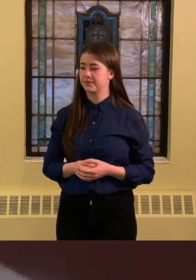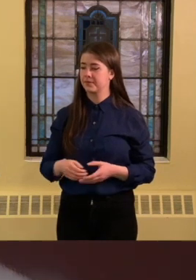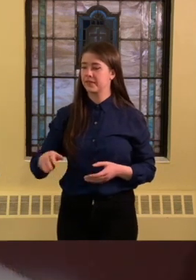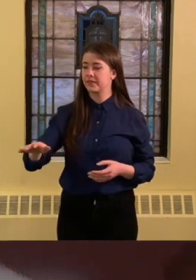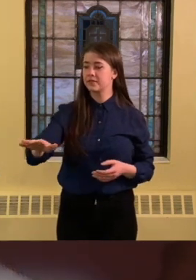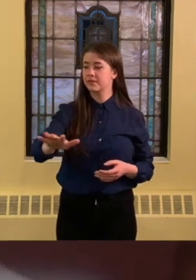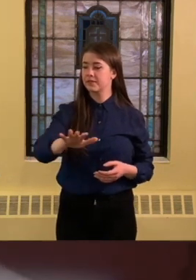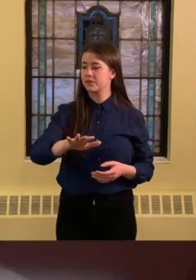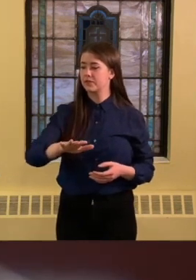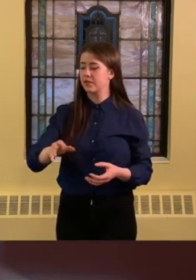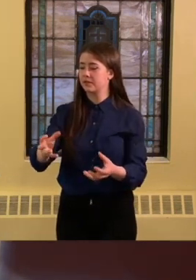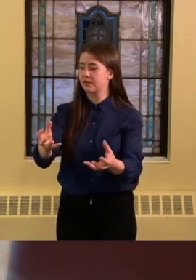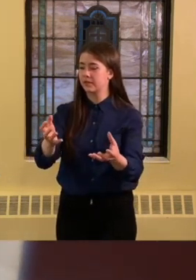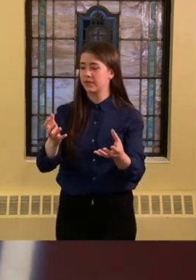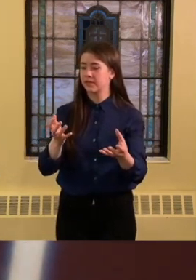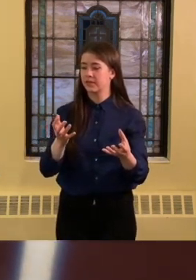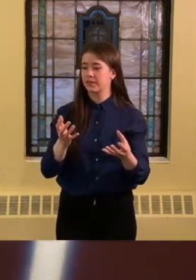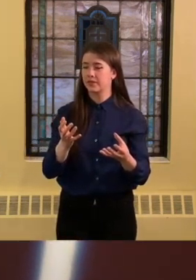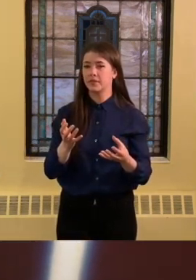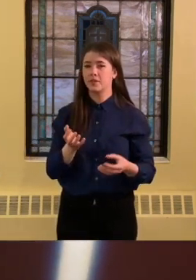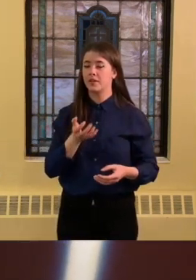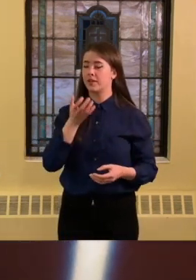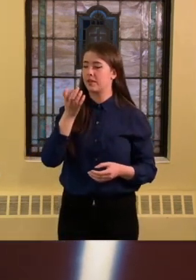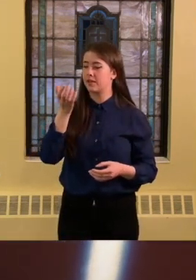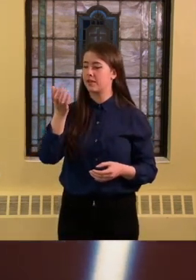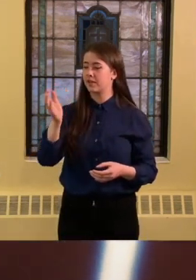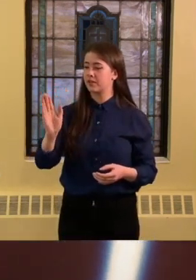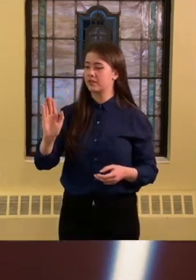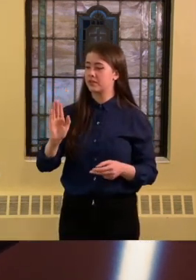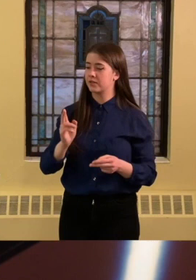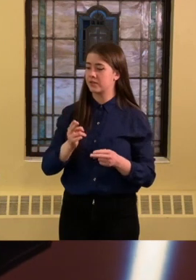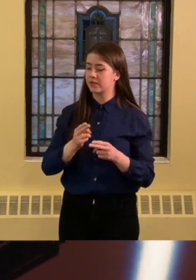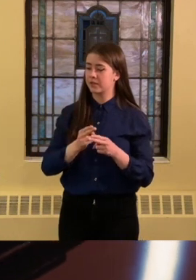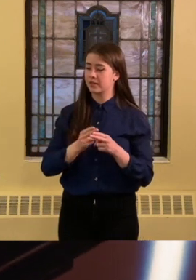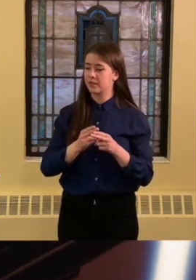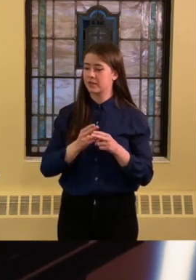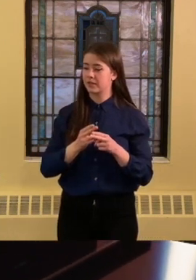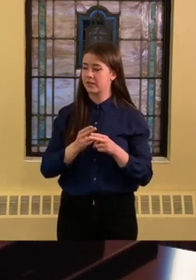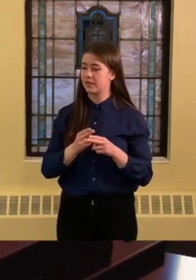The lands in longing call out your